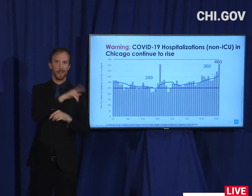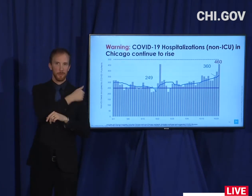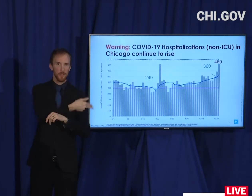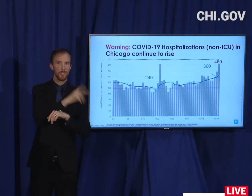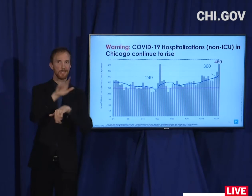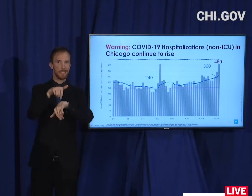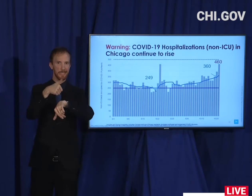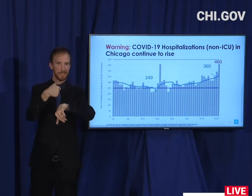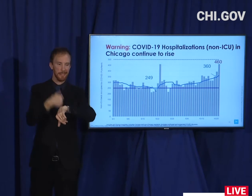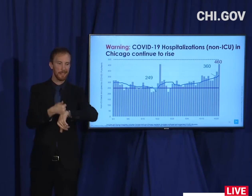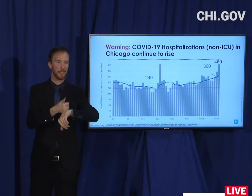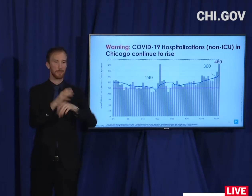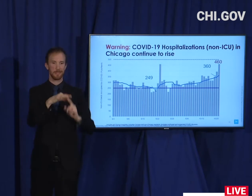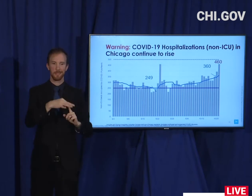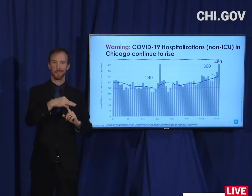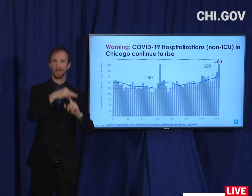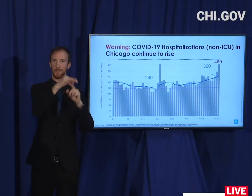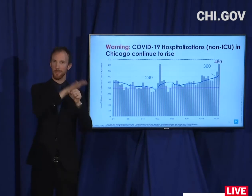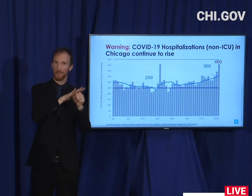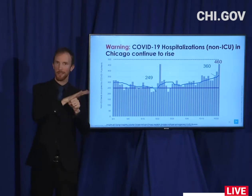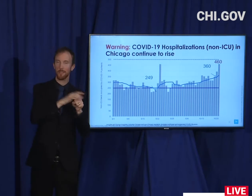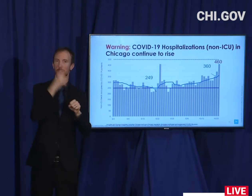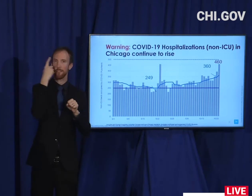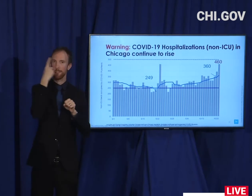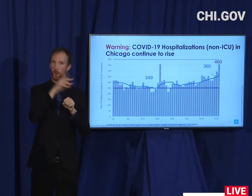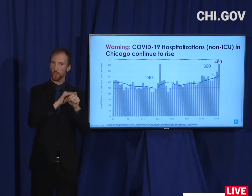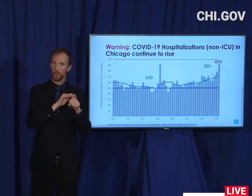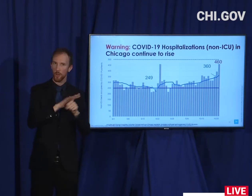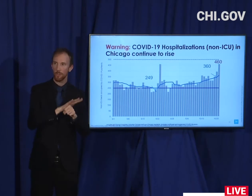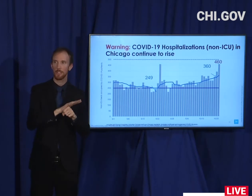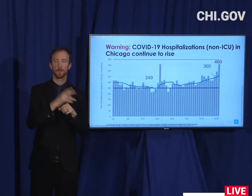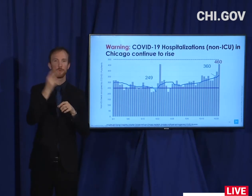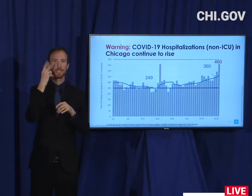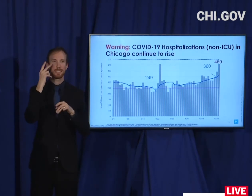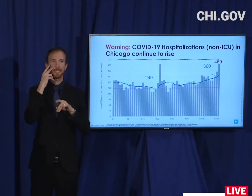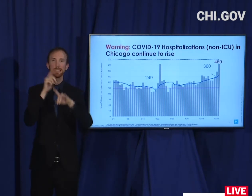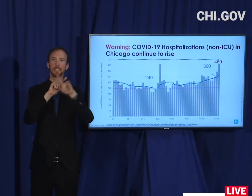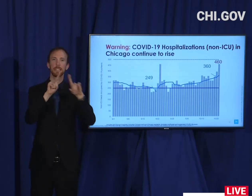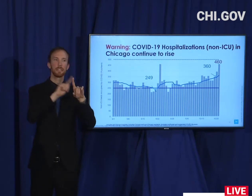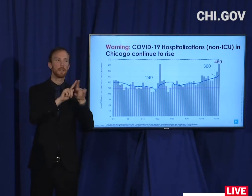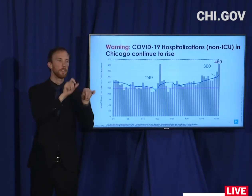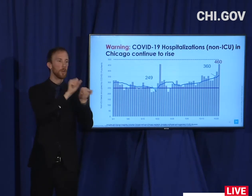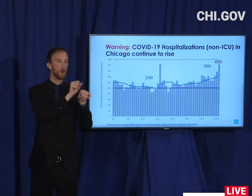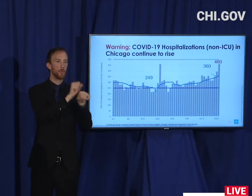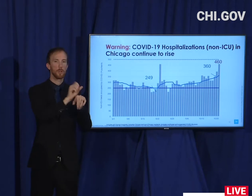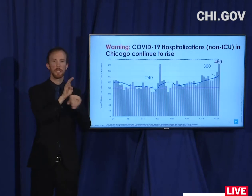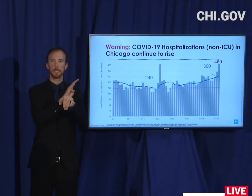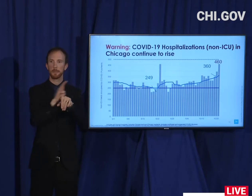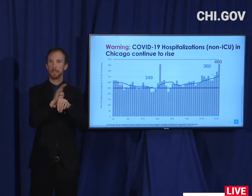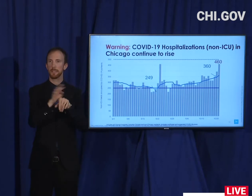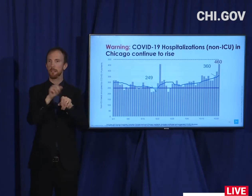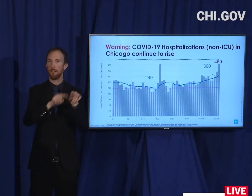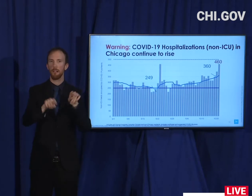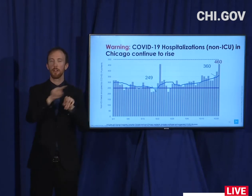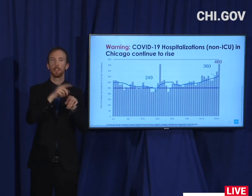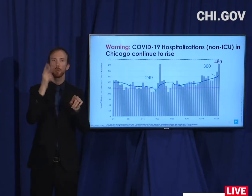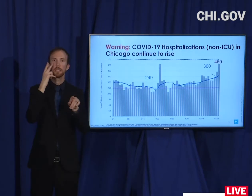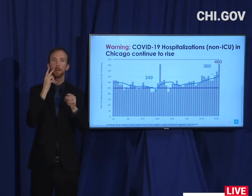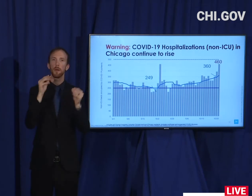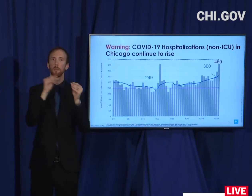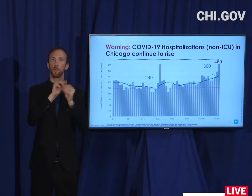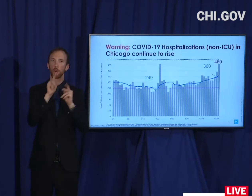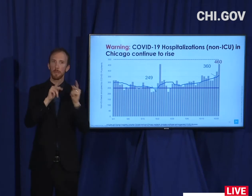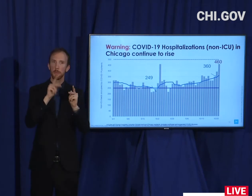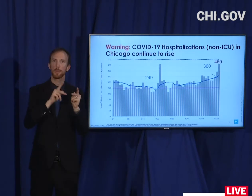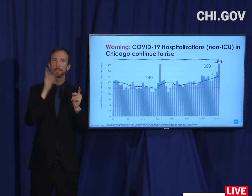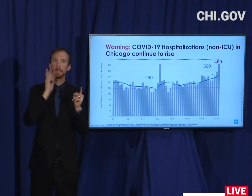We're hearing from all settings, including workplaces, that they're seeing more people with COVID coming in. That's because there's so much